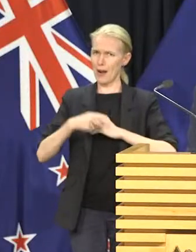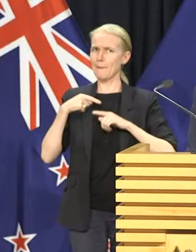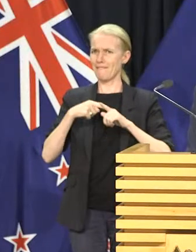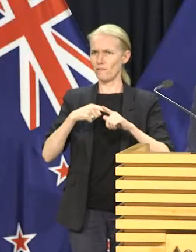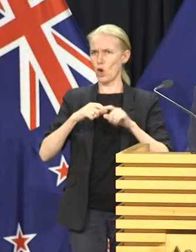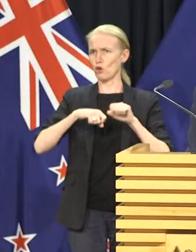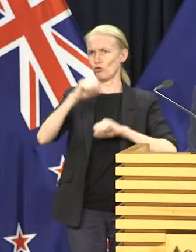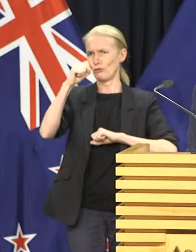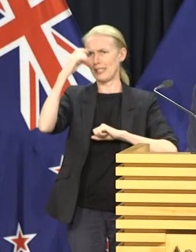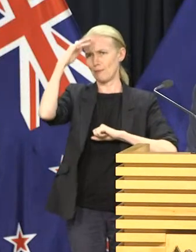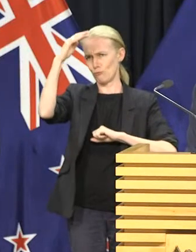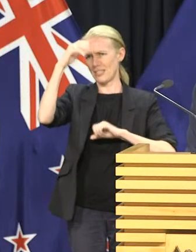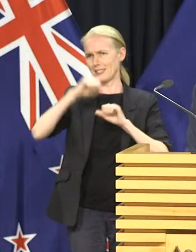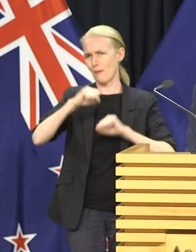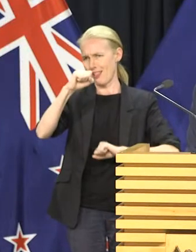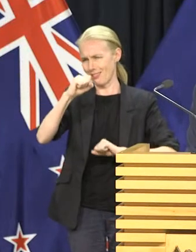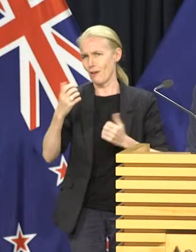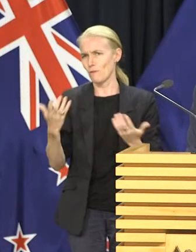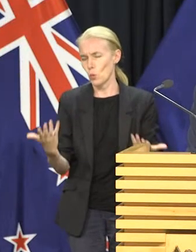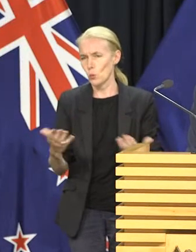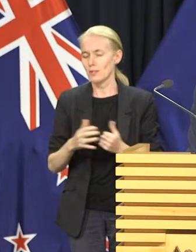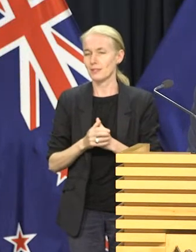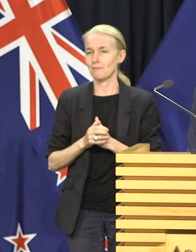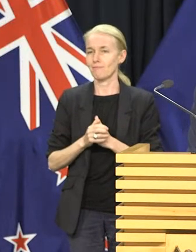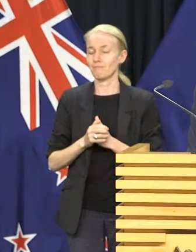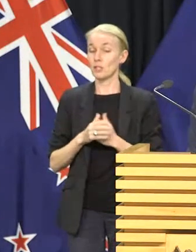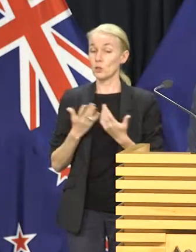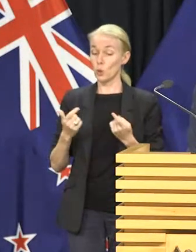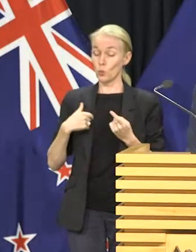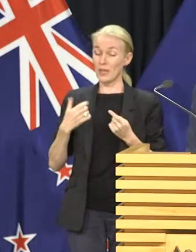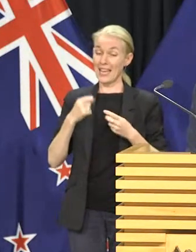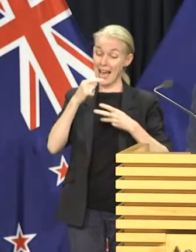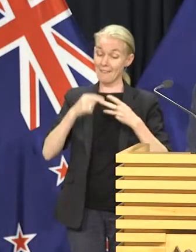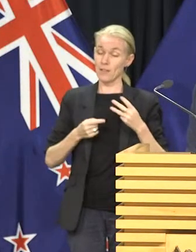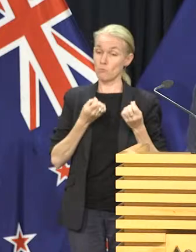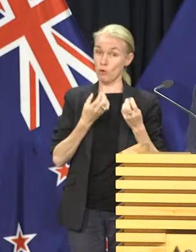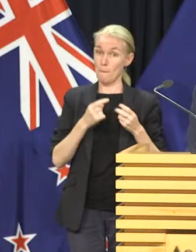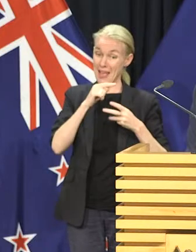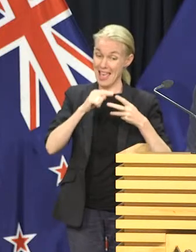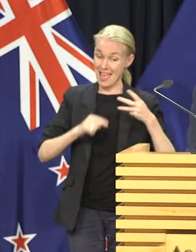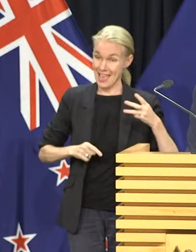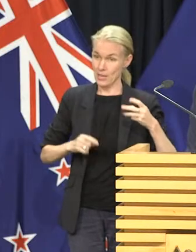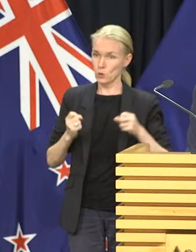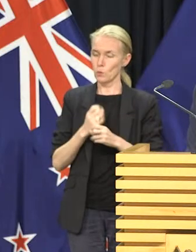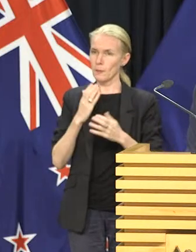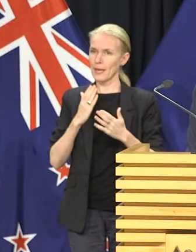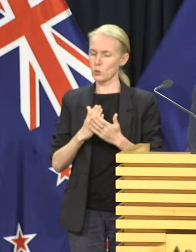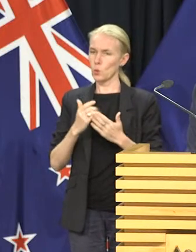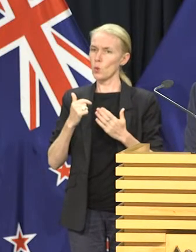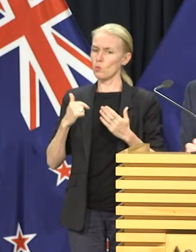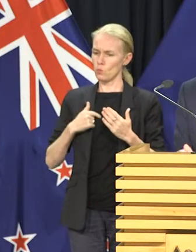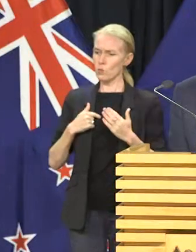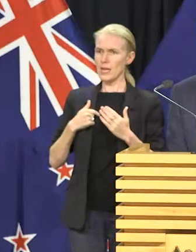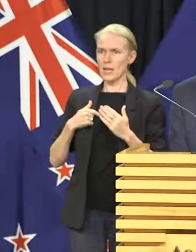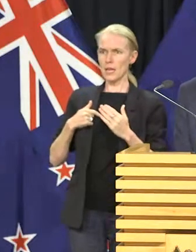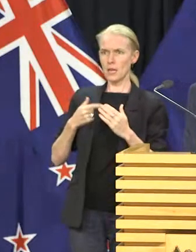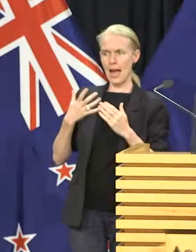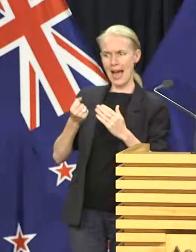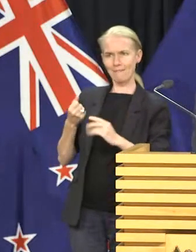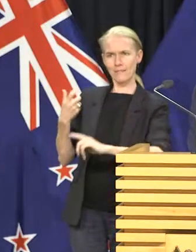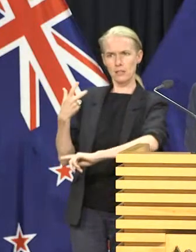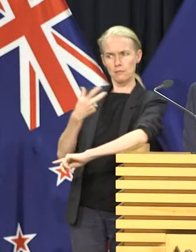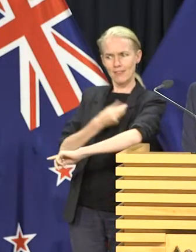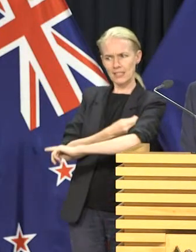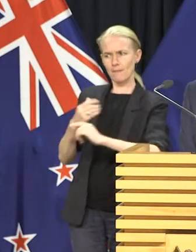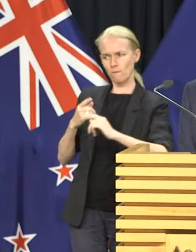been developing and implementing specific responses, resources and activities to ensure that we achieve equity for our priority groups as